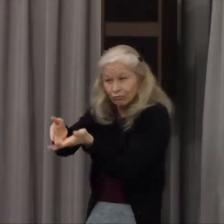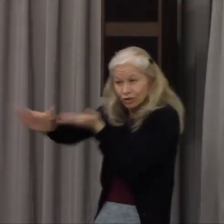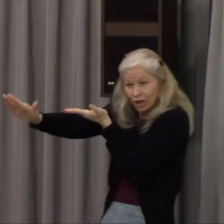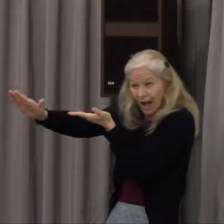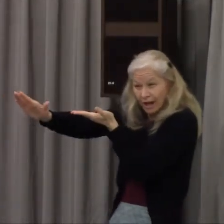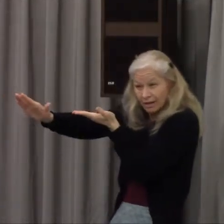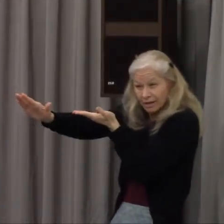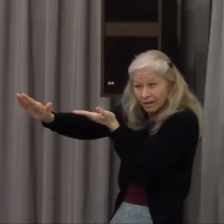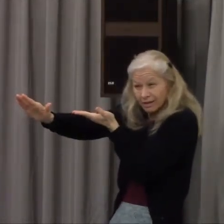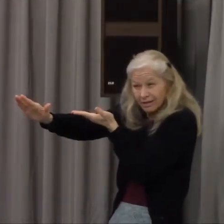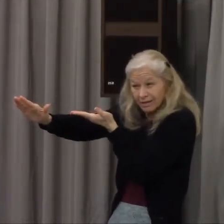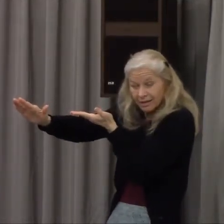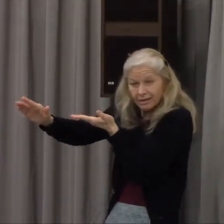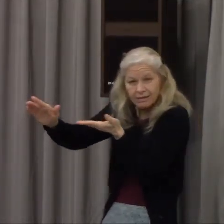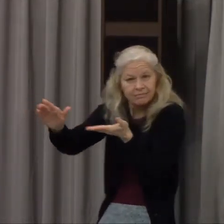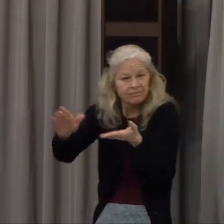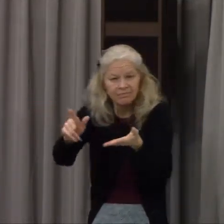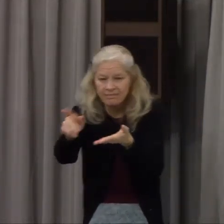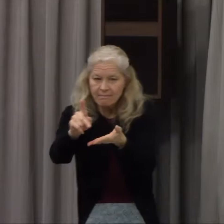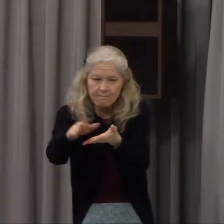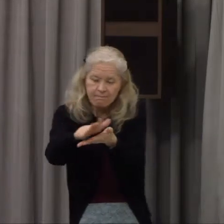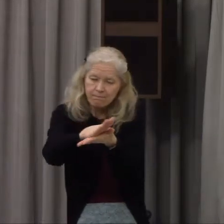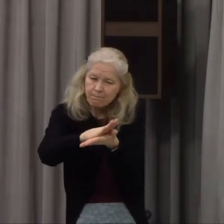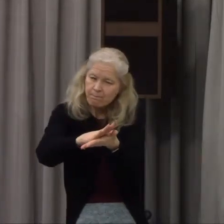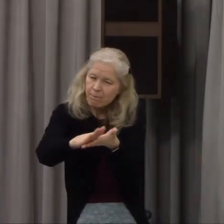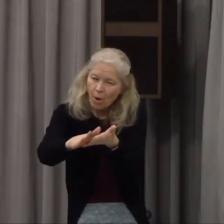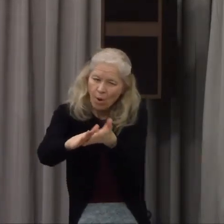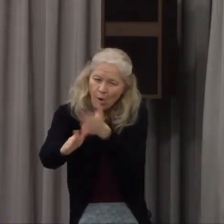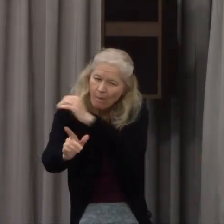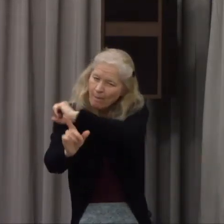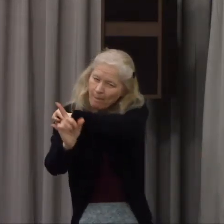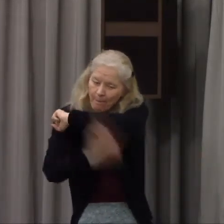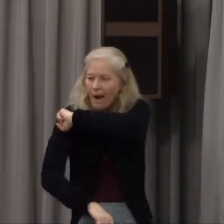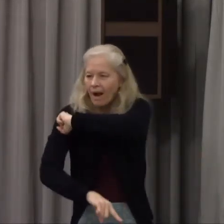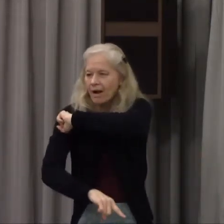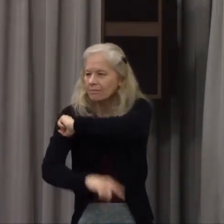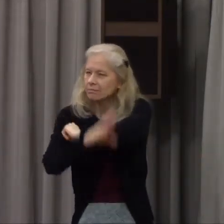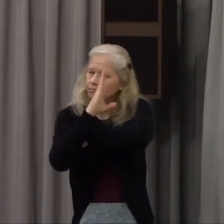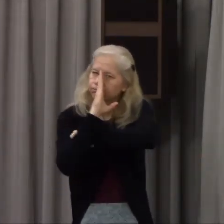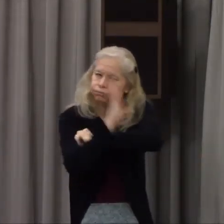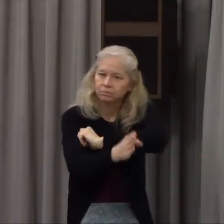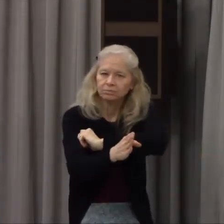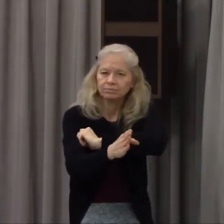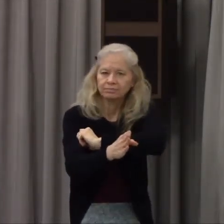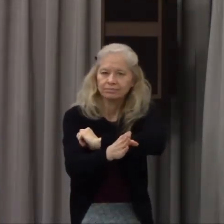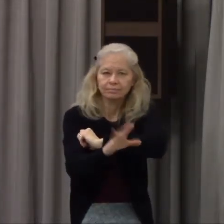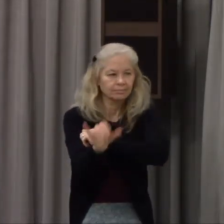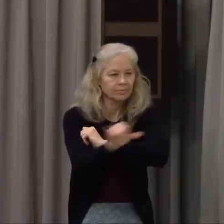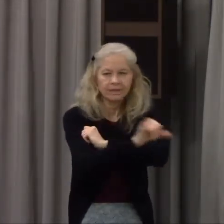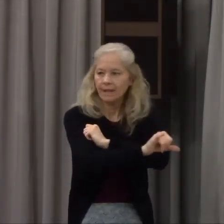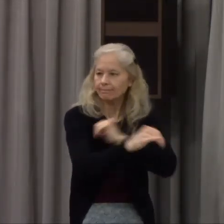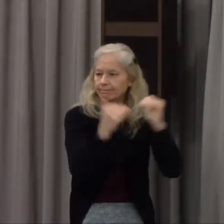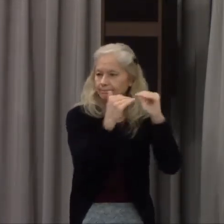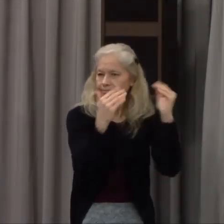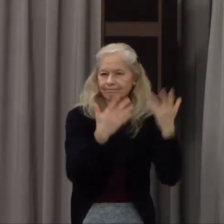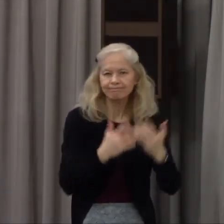It's the same. I think in Revelation chapter 15 and verse 6, when those seven angels are headed out